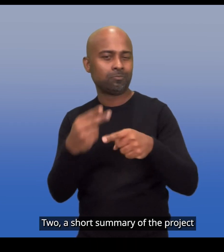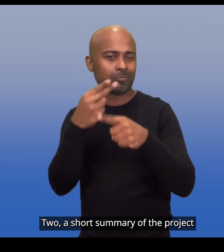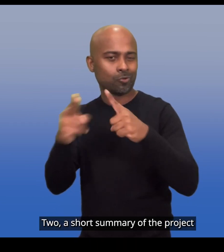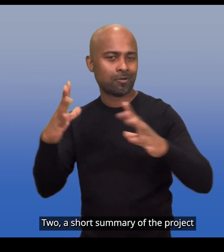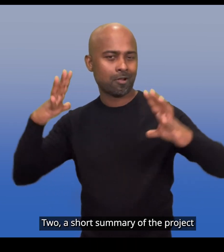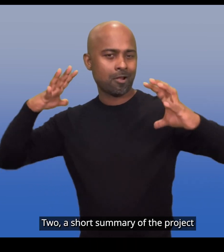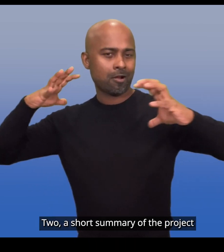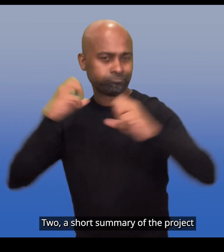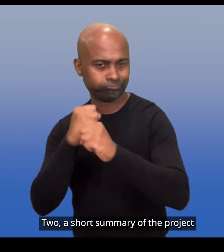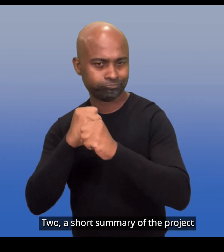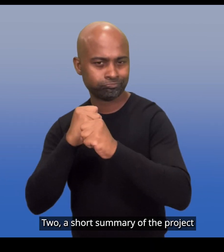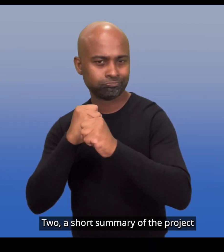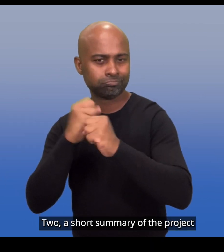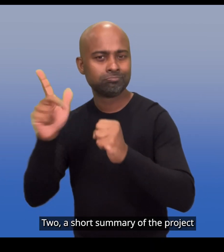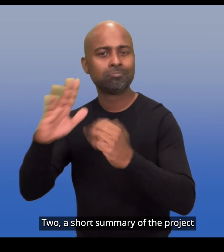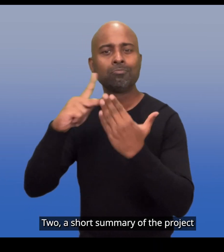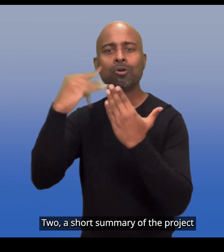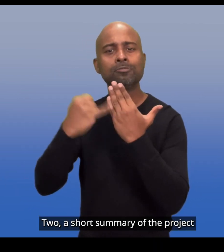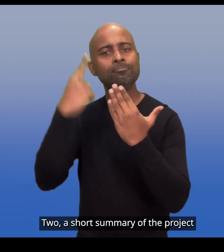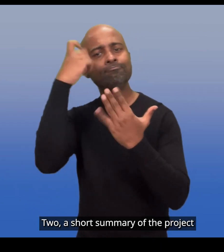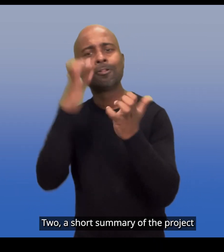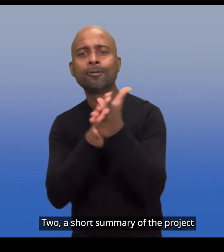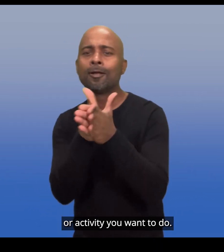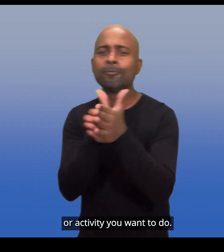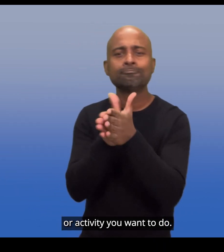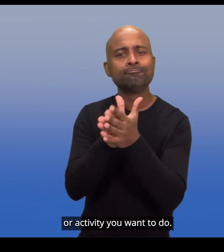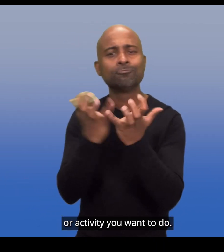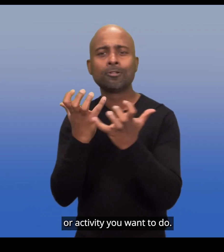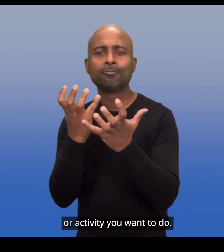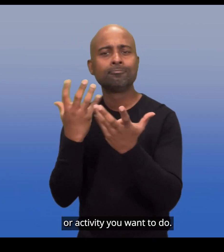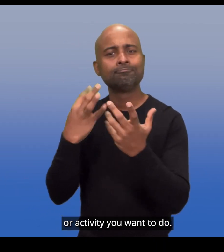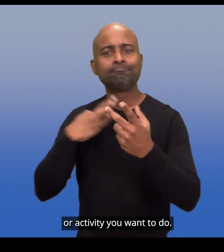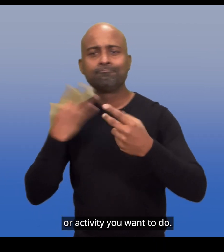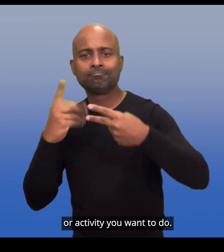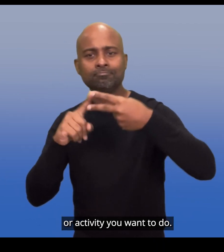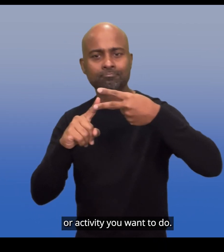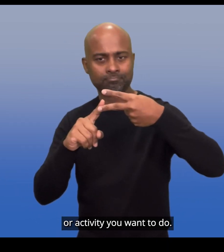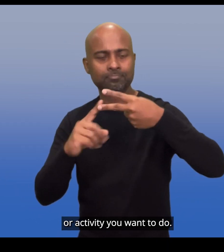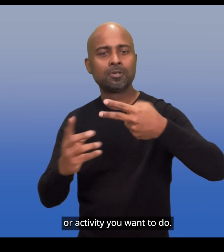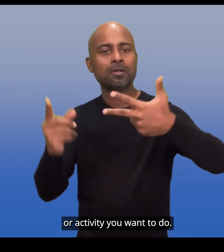2. A short summary of the project or activity you want to do.